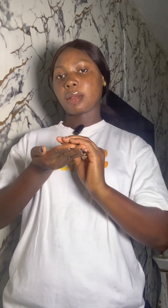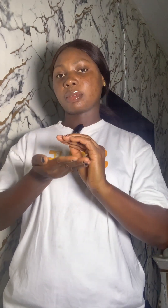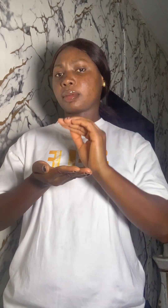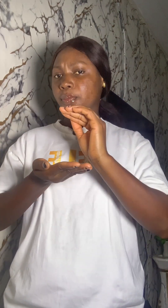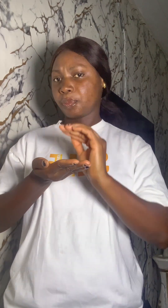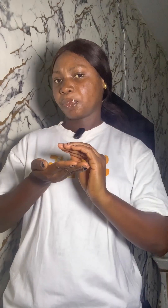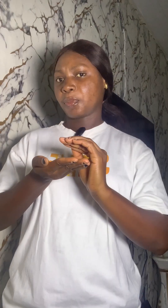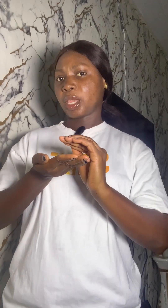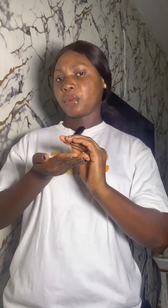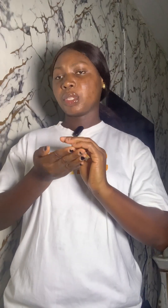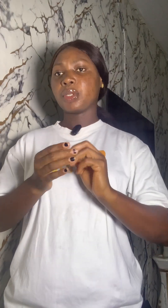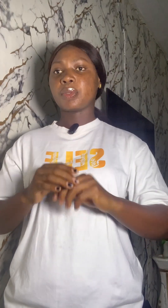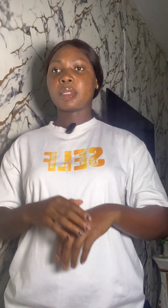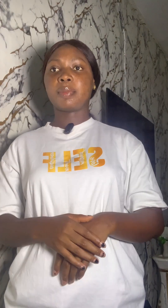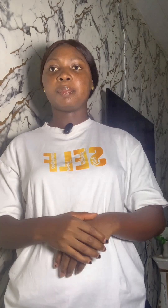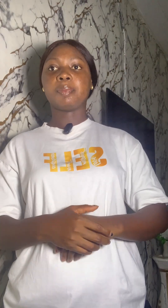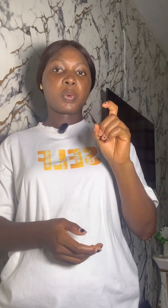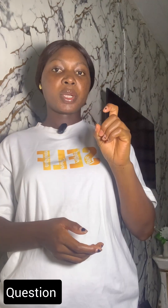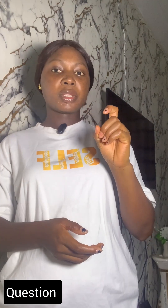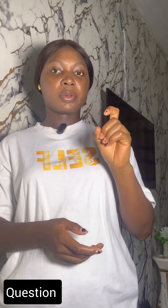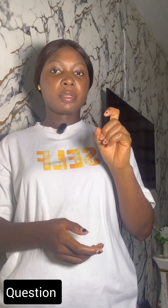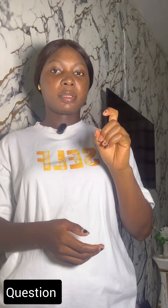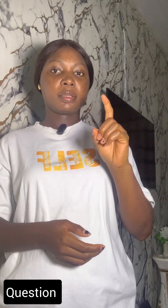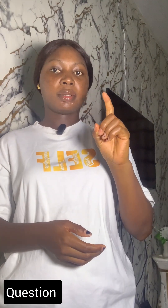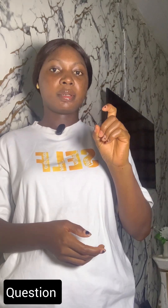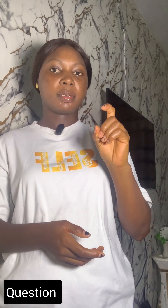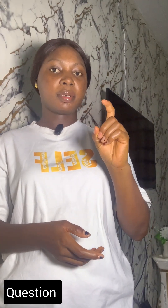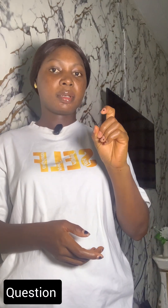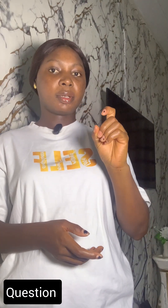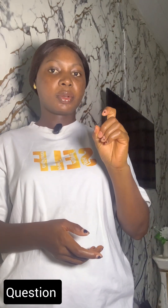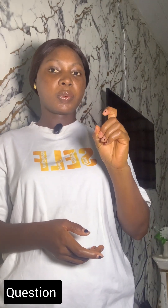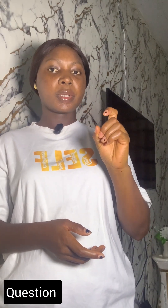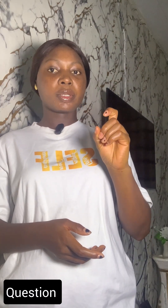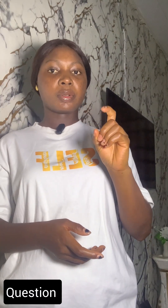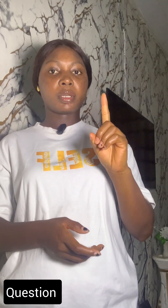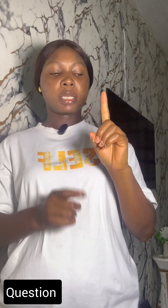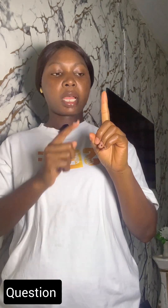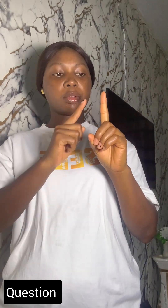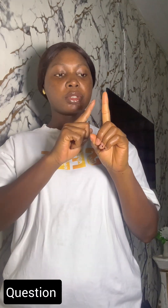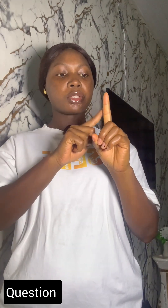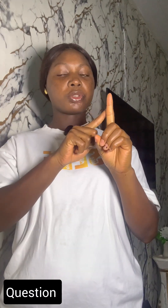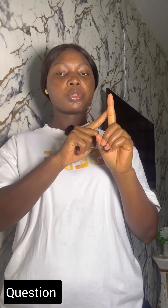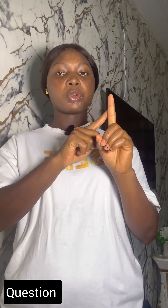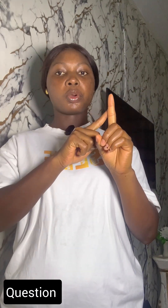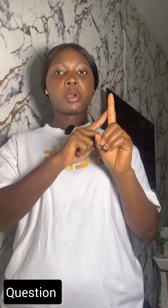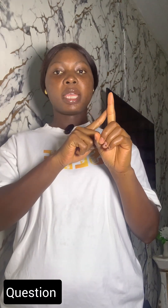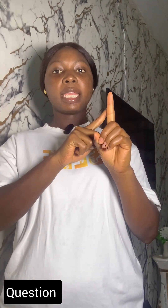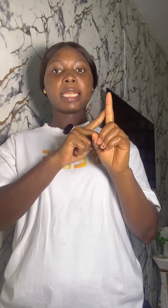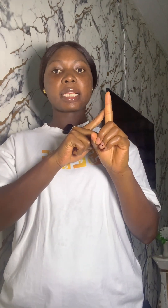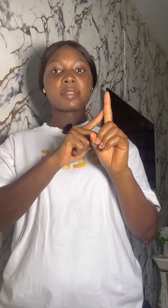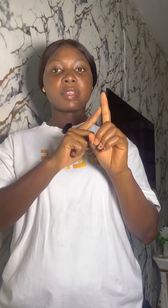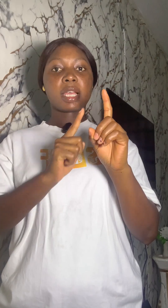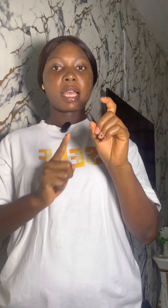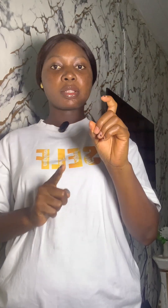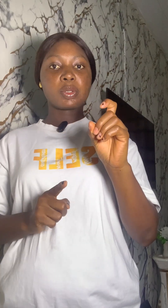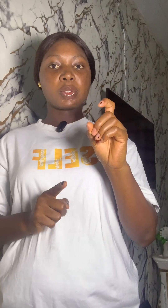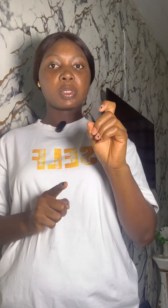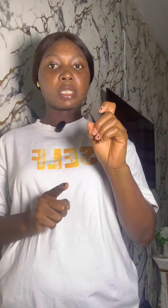discount. Reduce. Question, question. Now you just use your index finger to do this